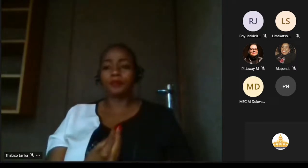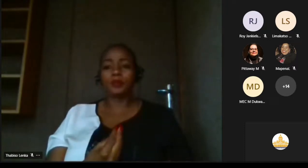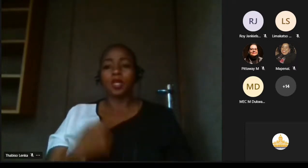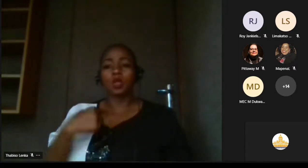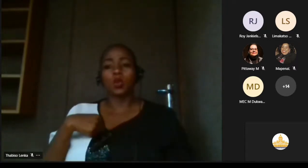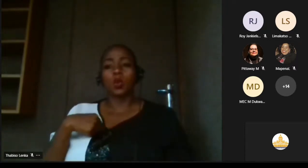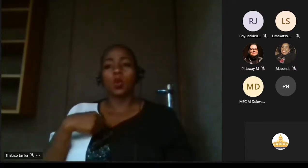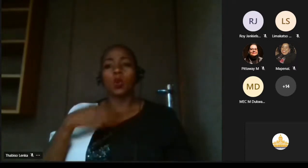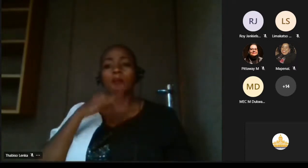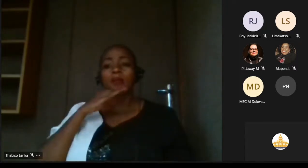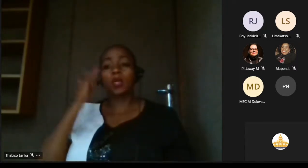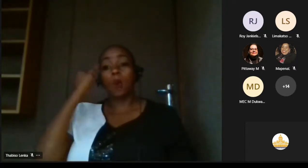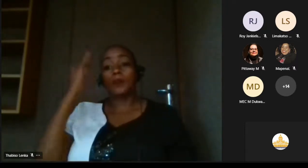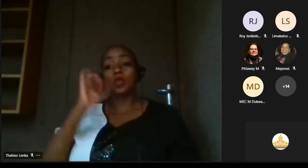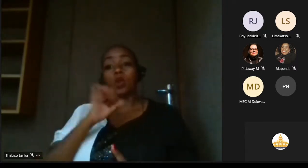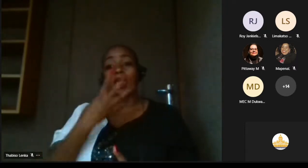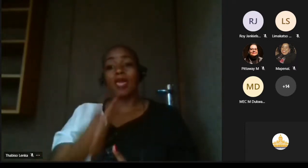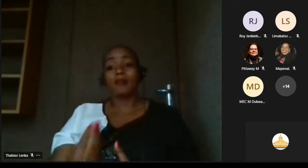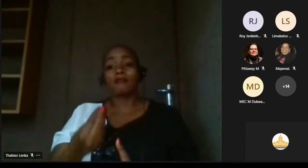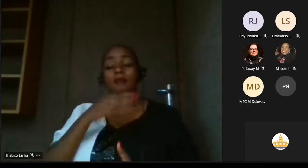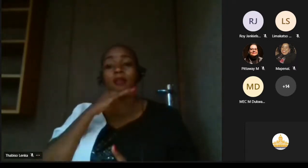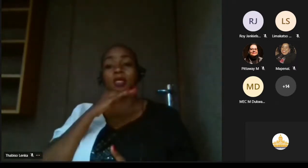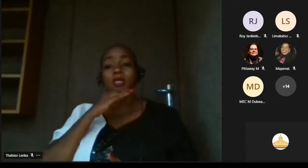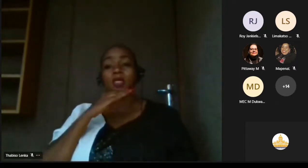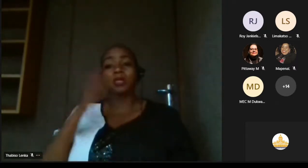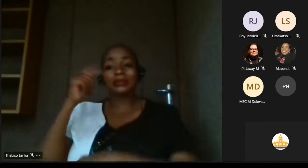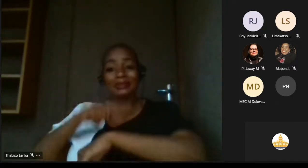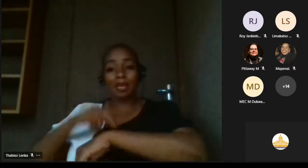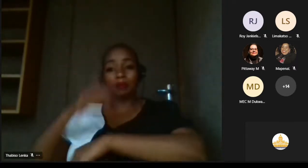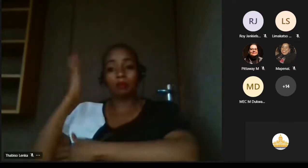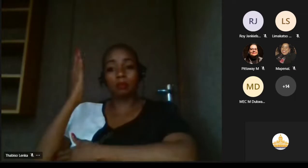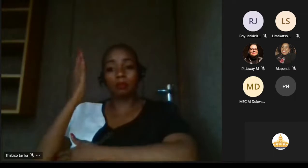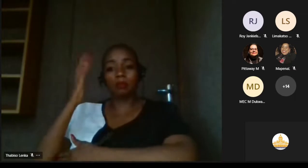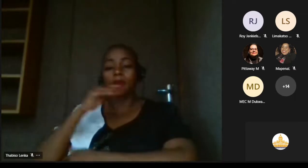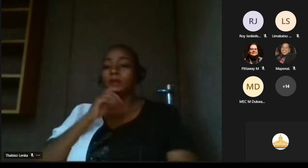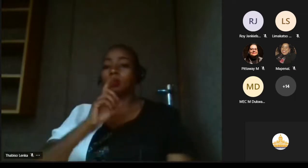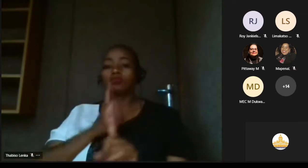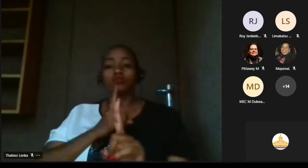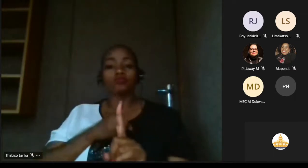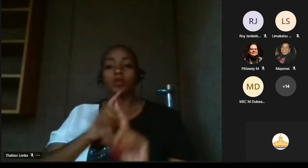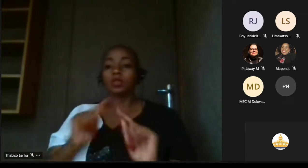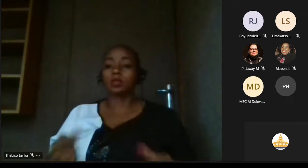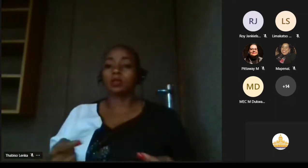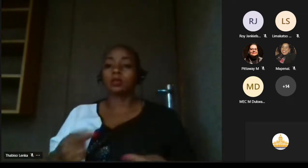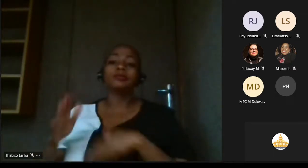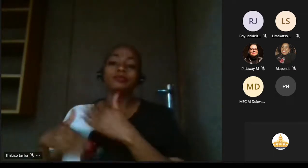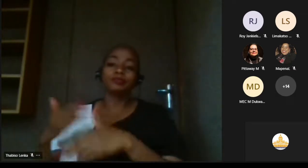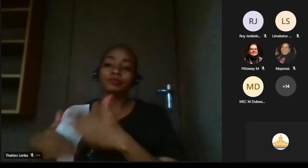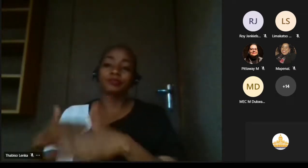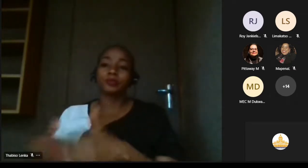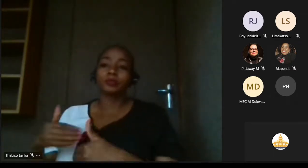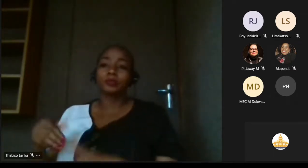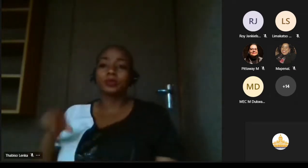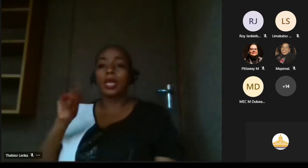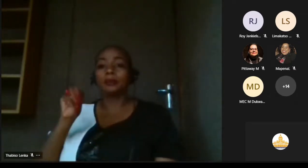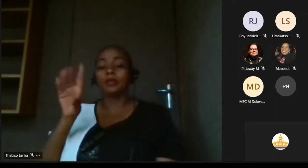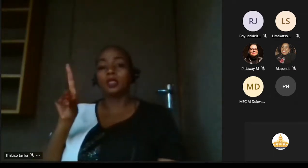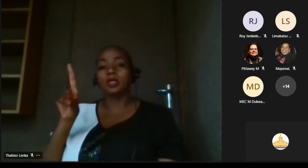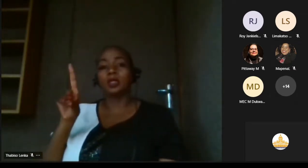cannot have an opinion on somebody else's address. That's not a point of order. Proceed, Honorable Member. Honorable